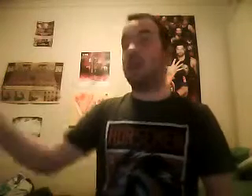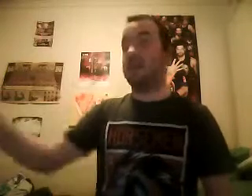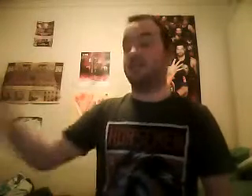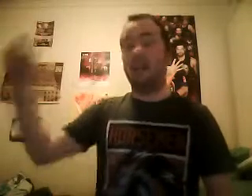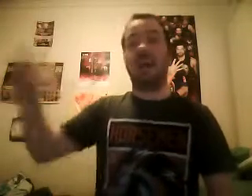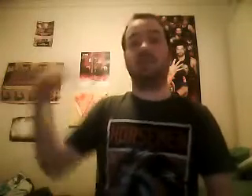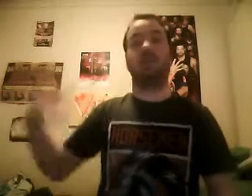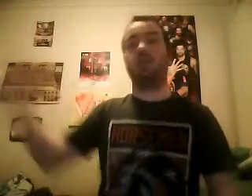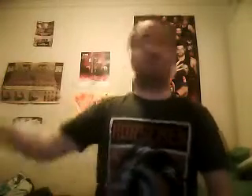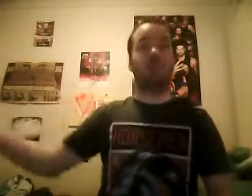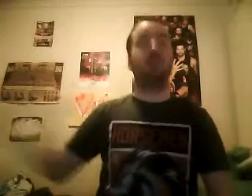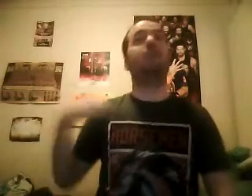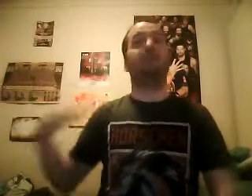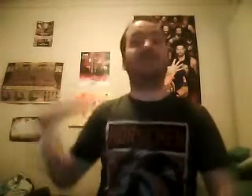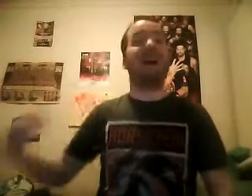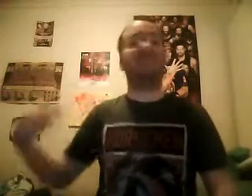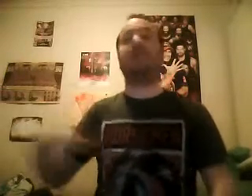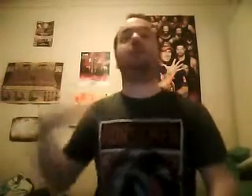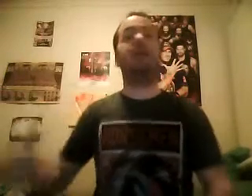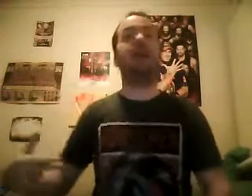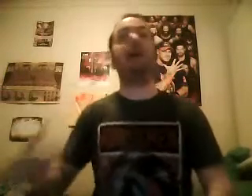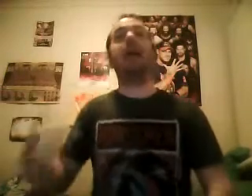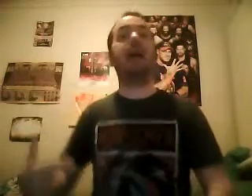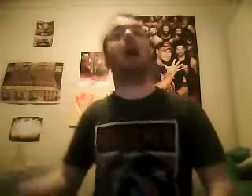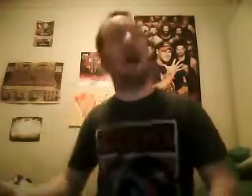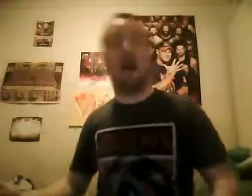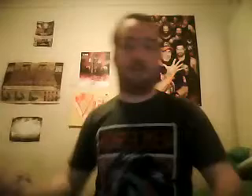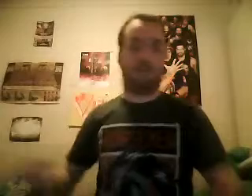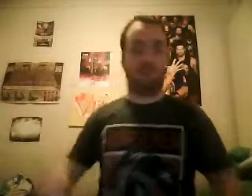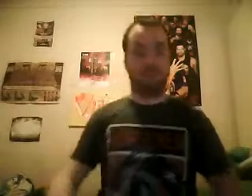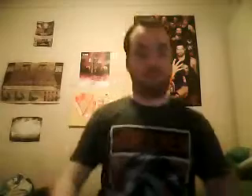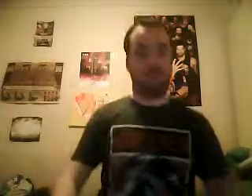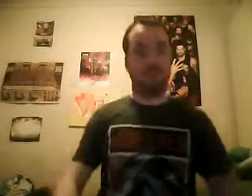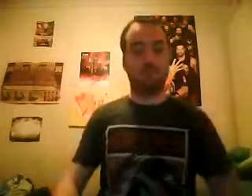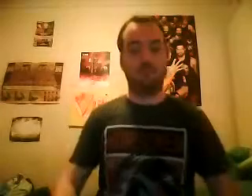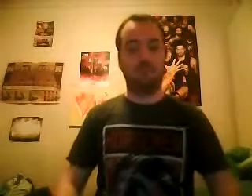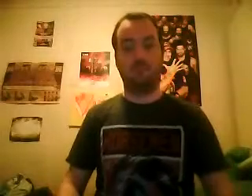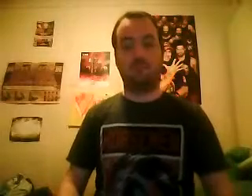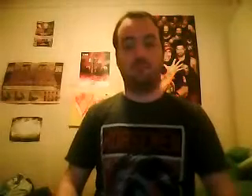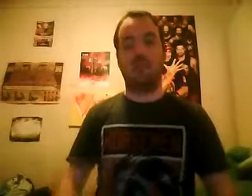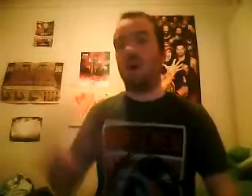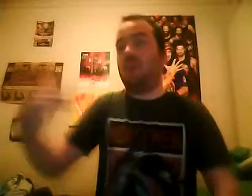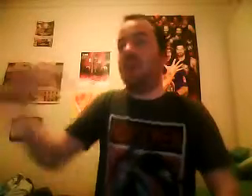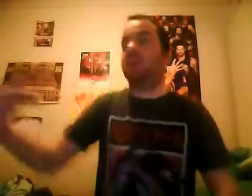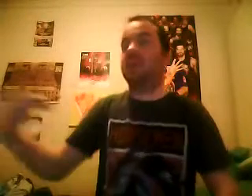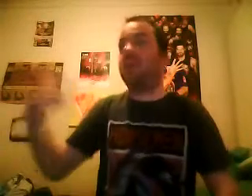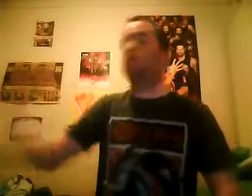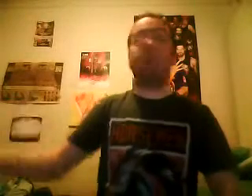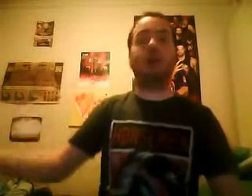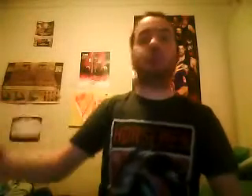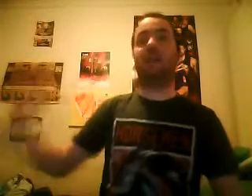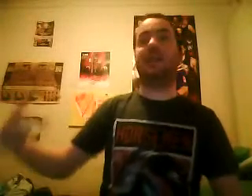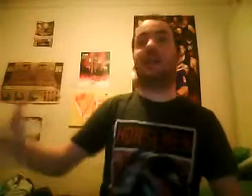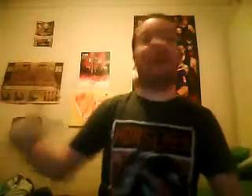Elias has been a joke for the last year and a half. So apparently a joke winning a